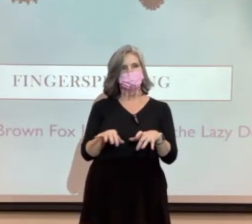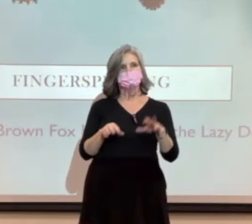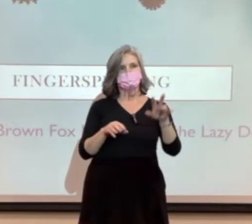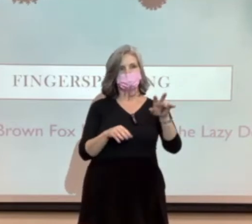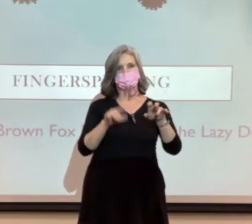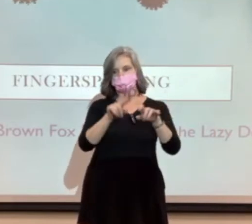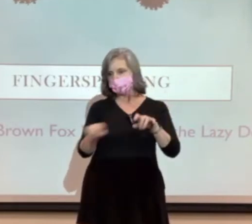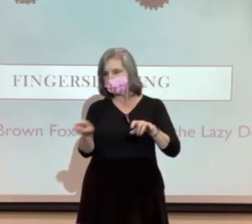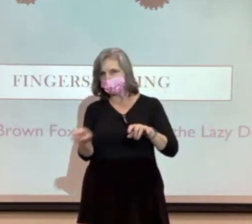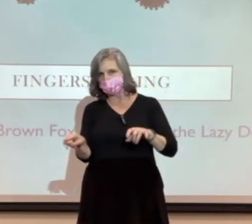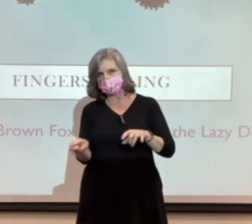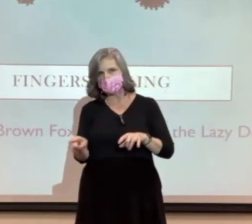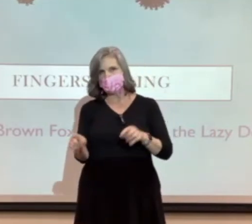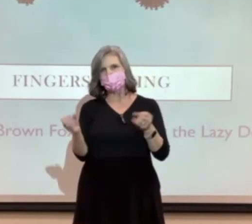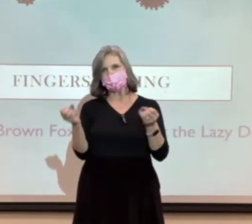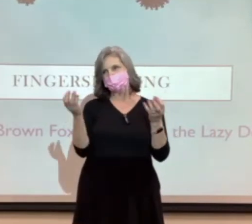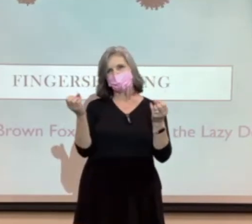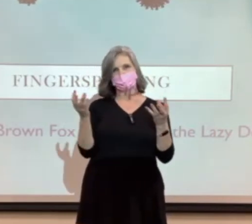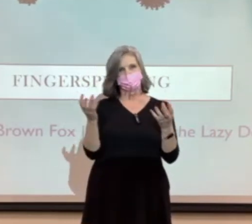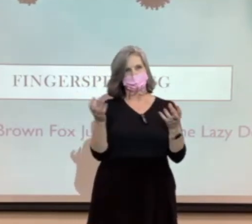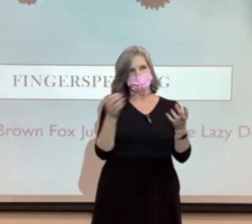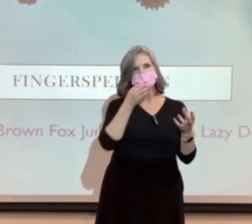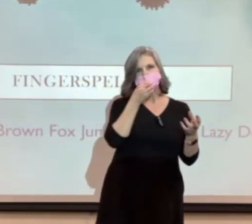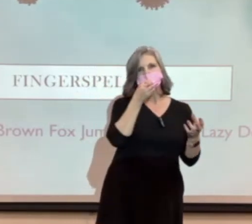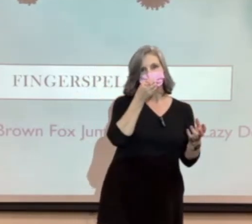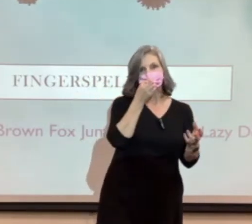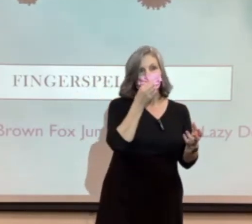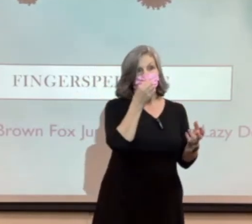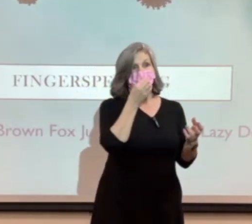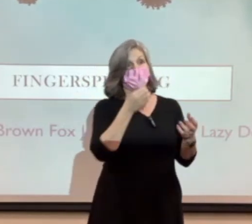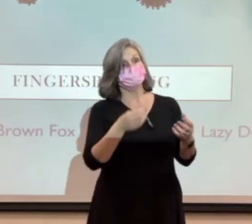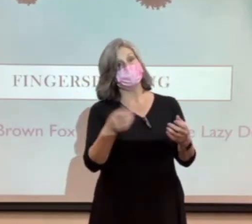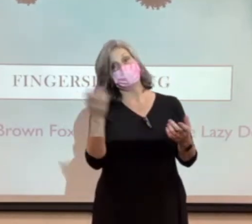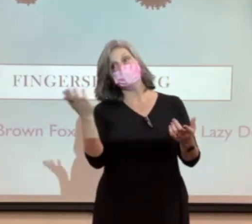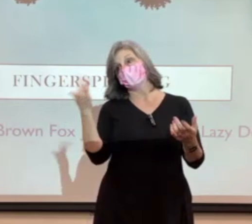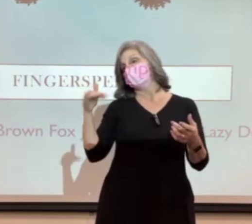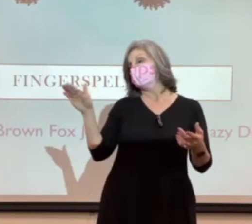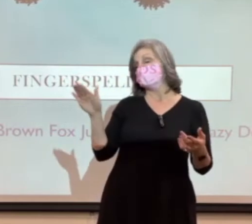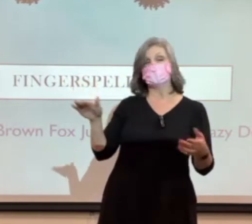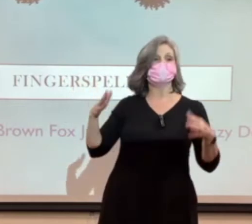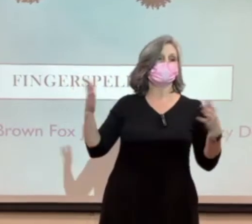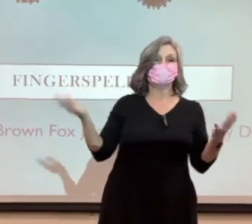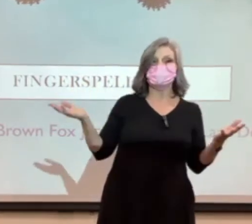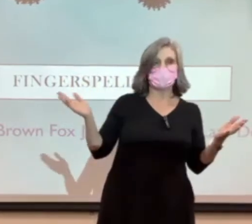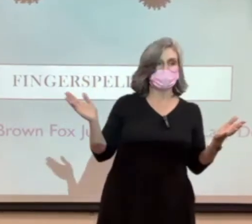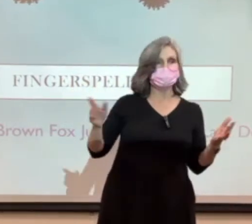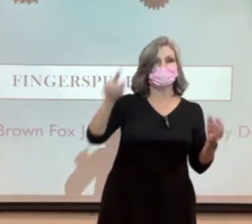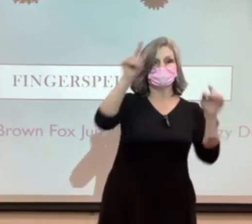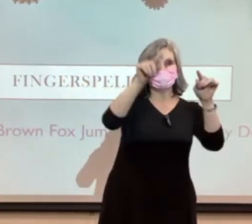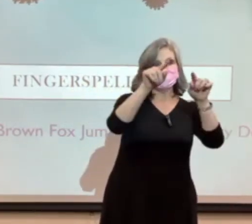deaf people are reading the words and not seeing the words. So yeah, so if you ever see on the commercials for anything, you'll usually see